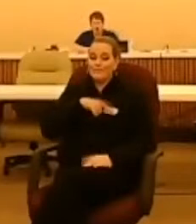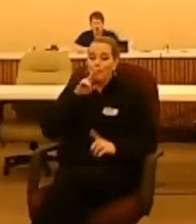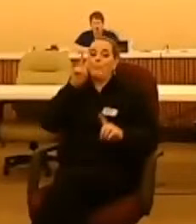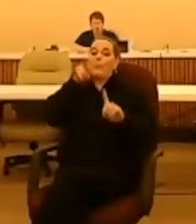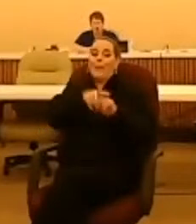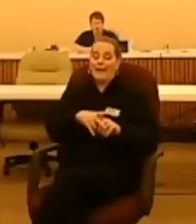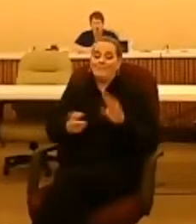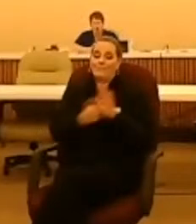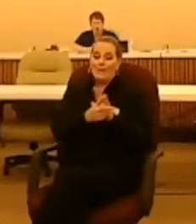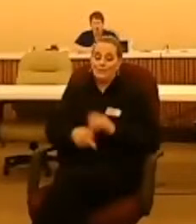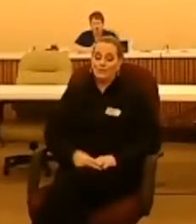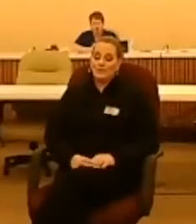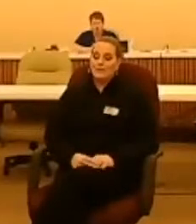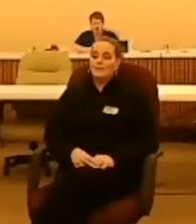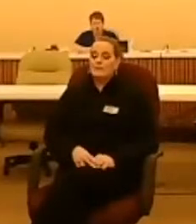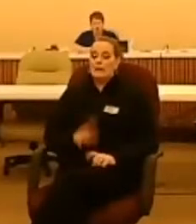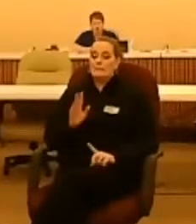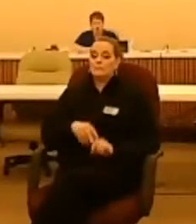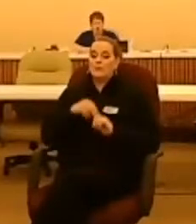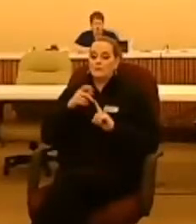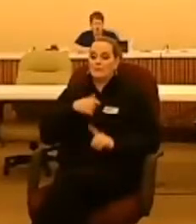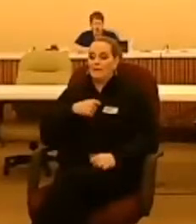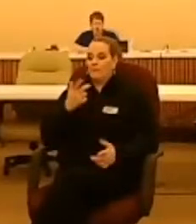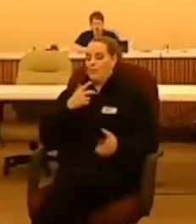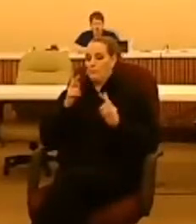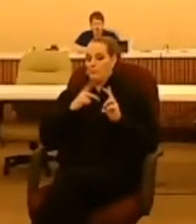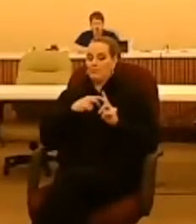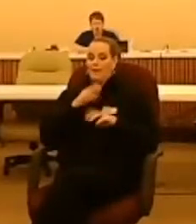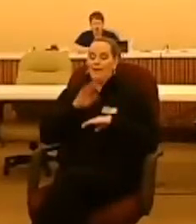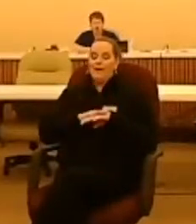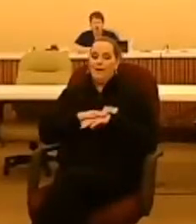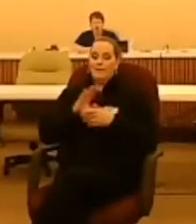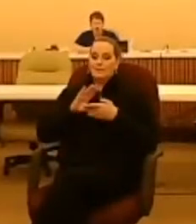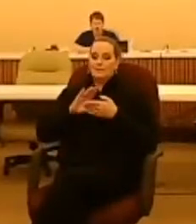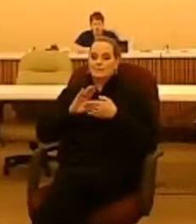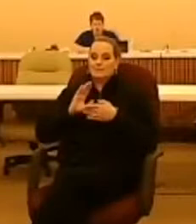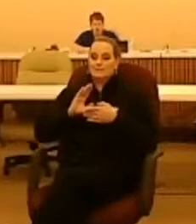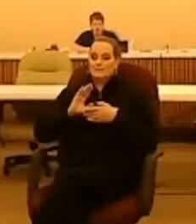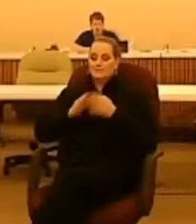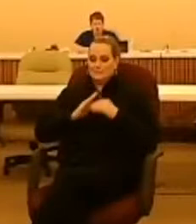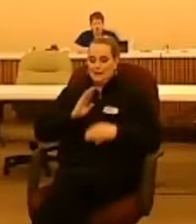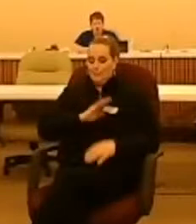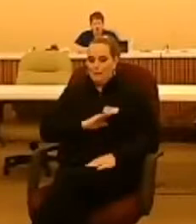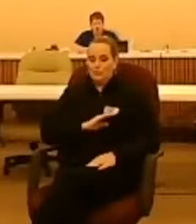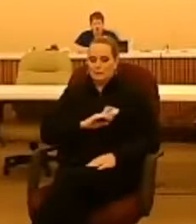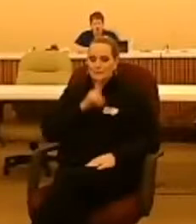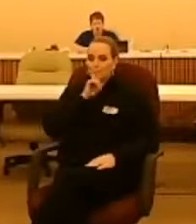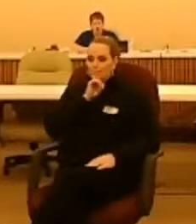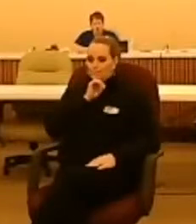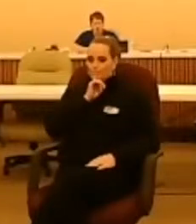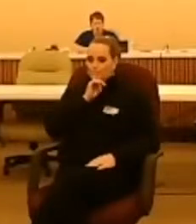on the town board who, for political reasons perhaps, are staying silent.